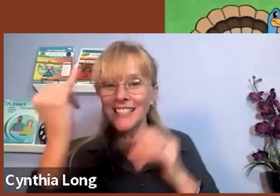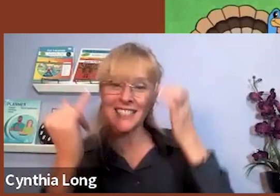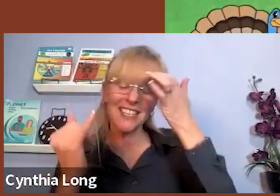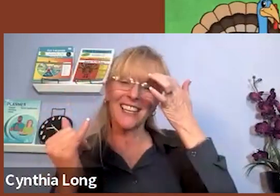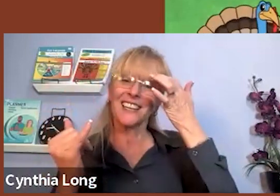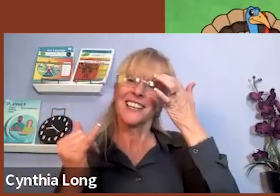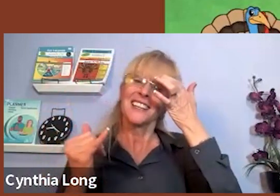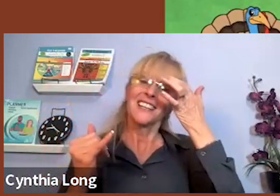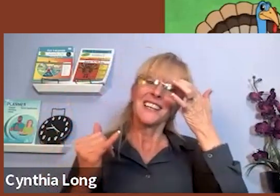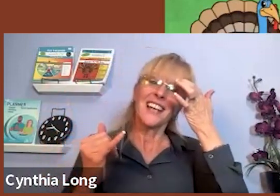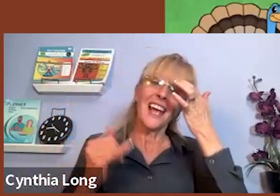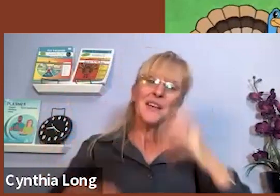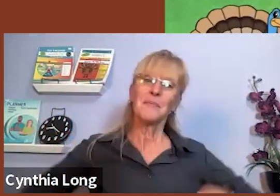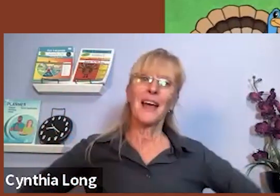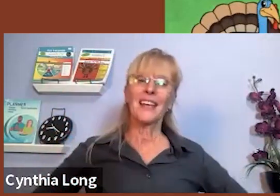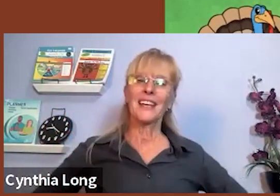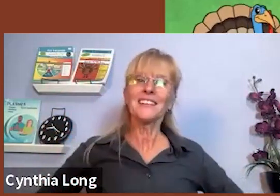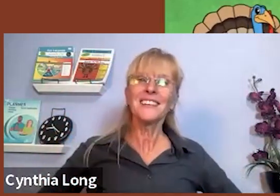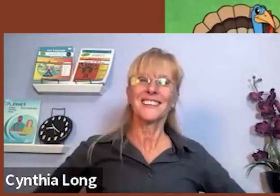Isn't